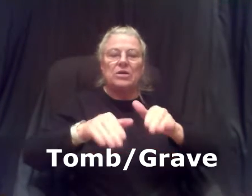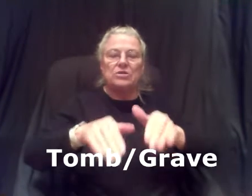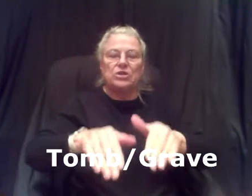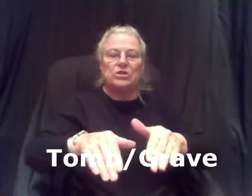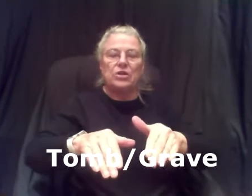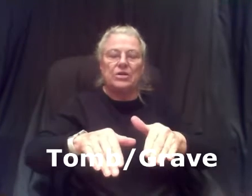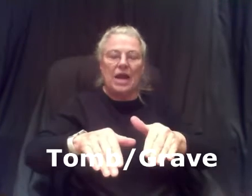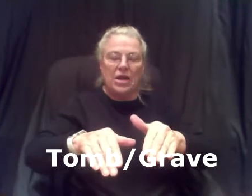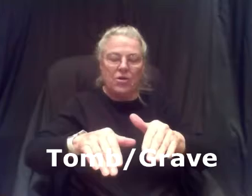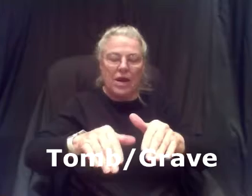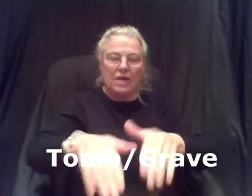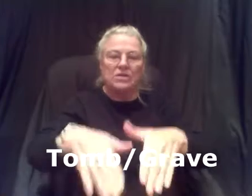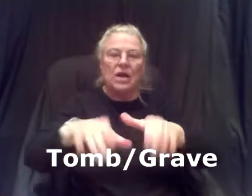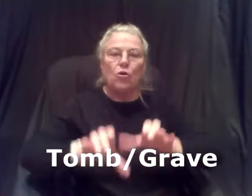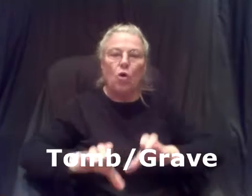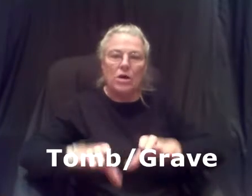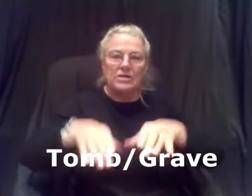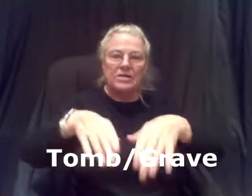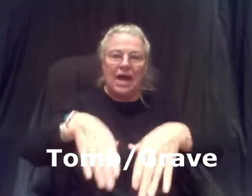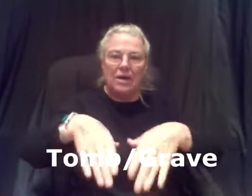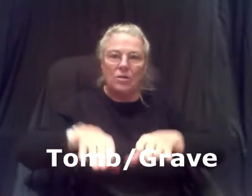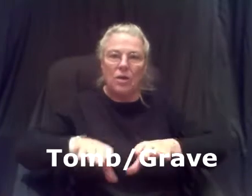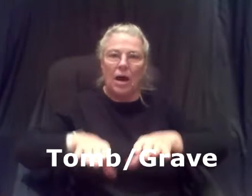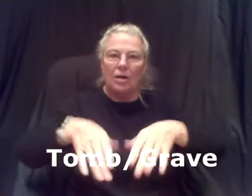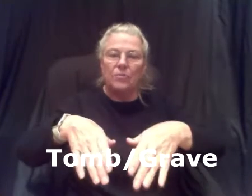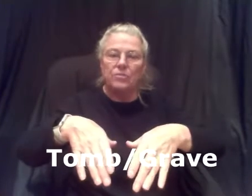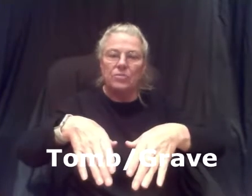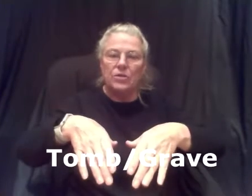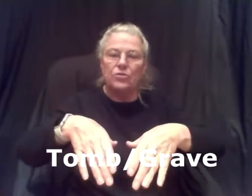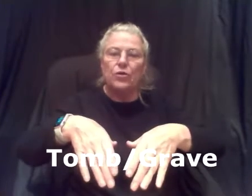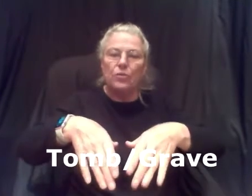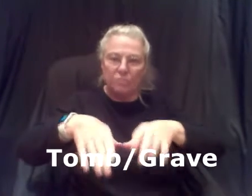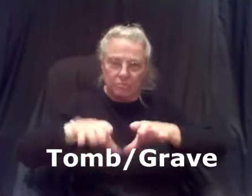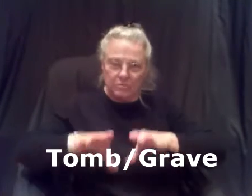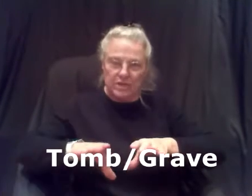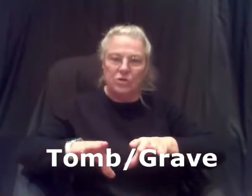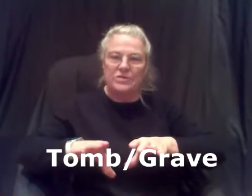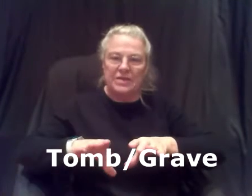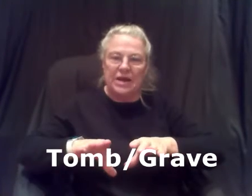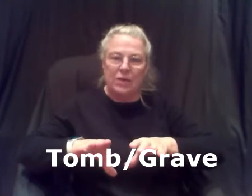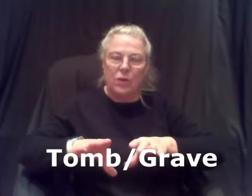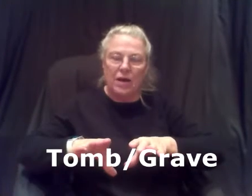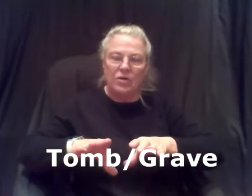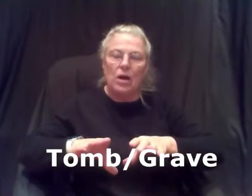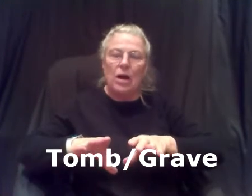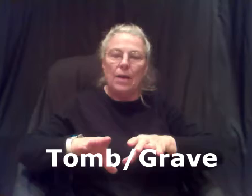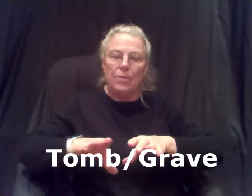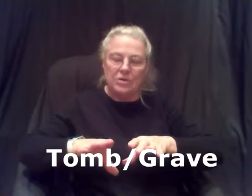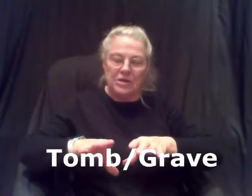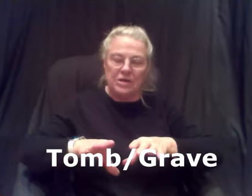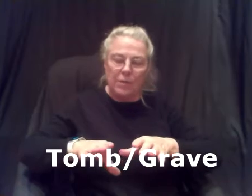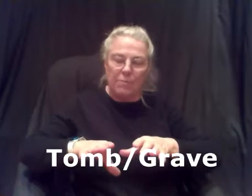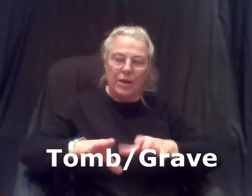just take your hands across that dirt that you see whenever a person has been buried.